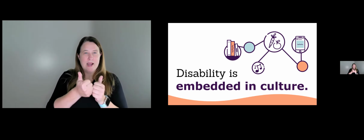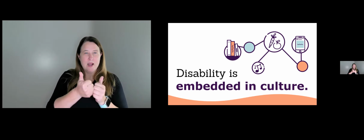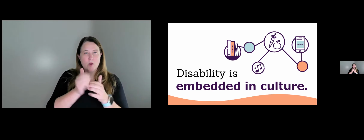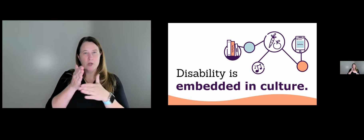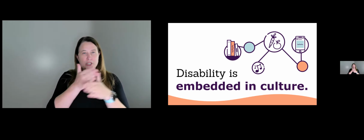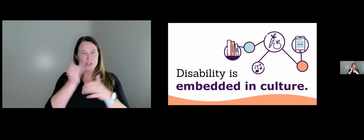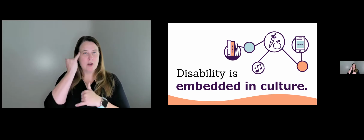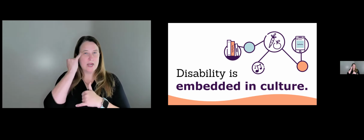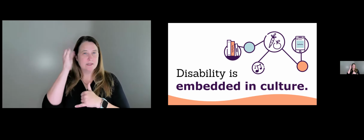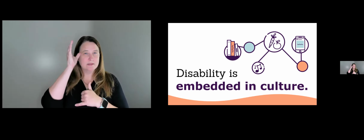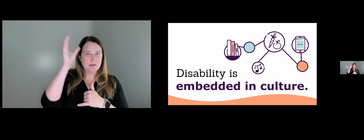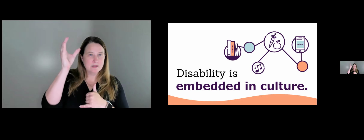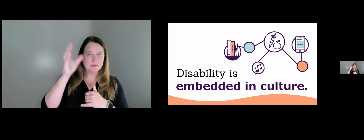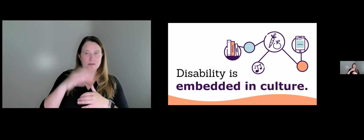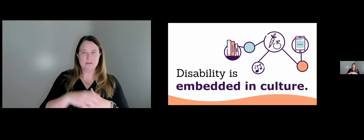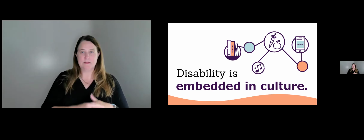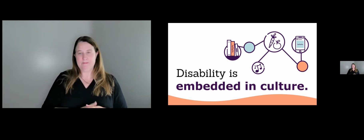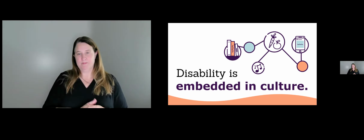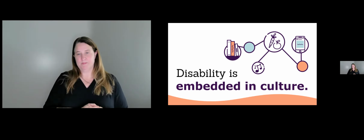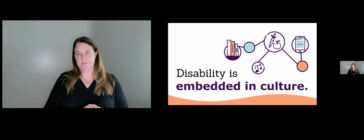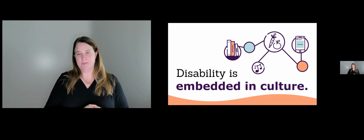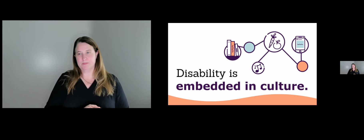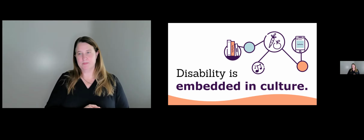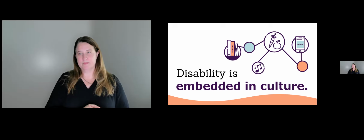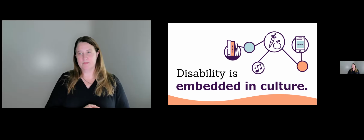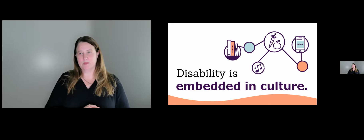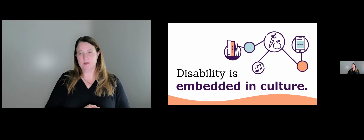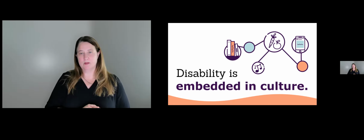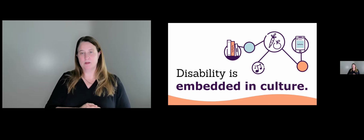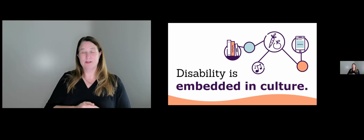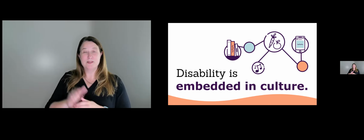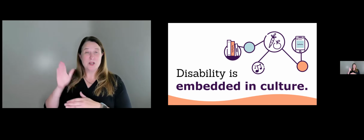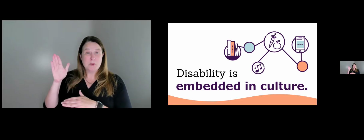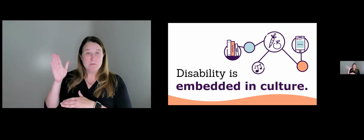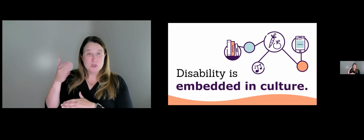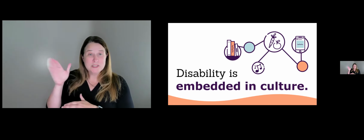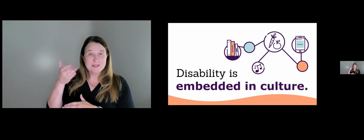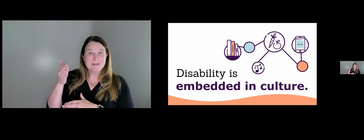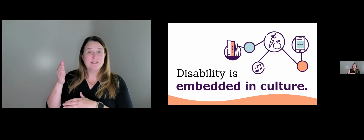It's mediating how we share ideas and concepts.